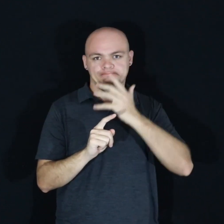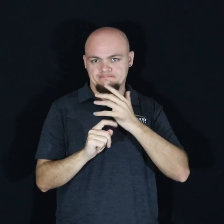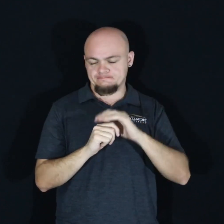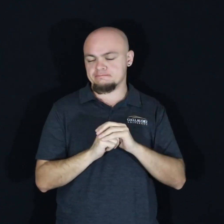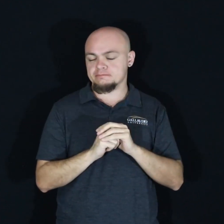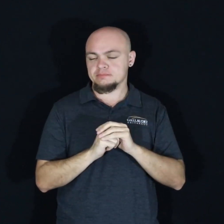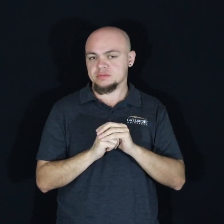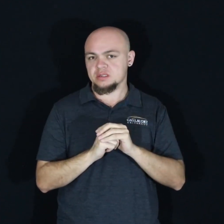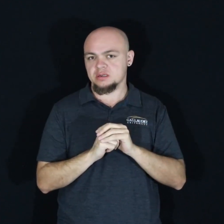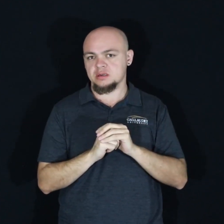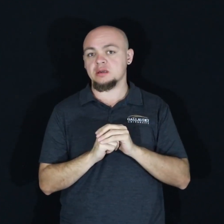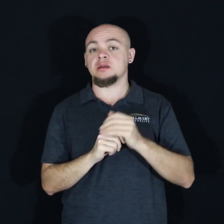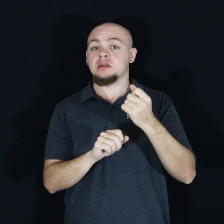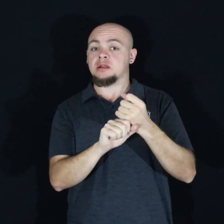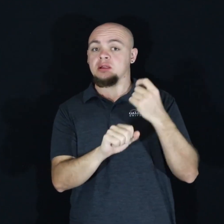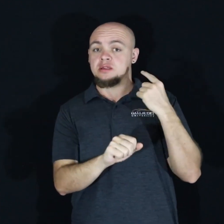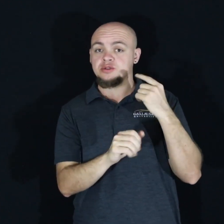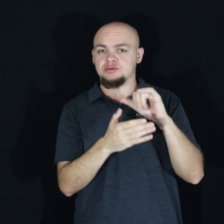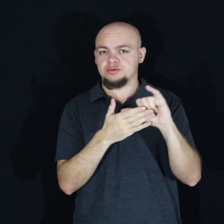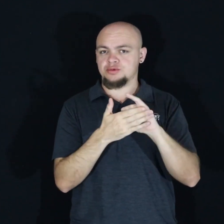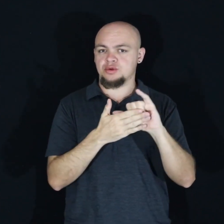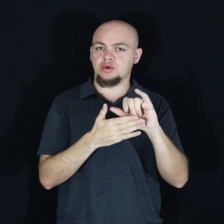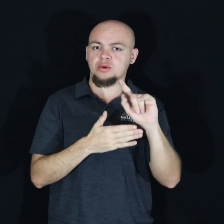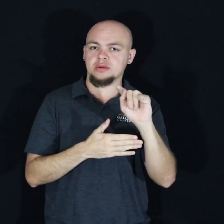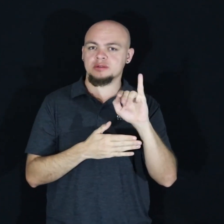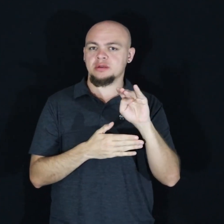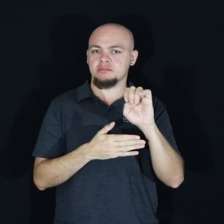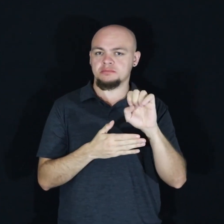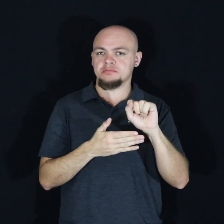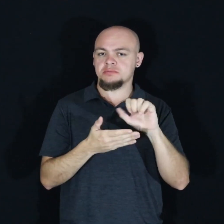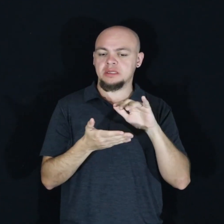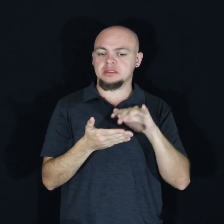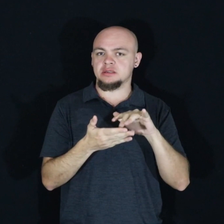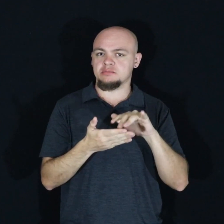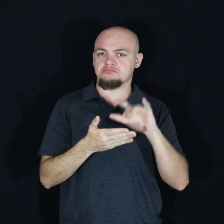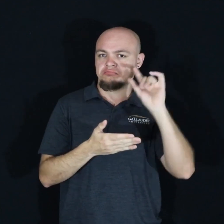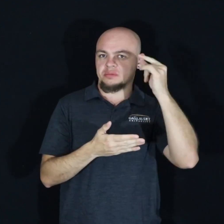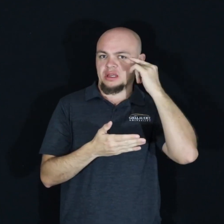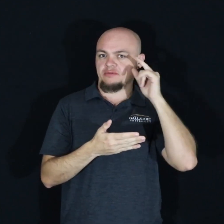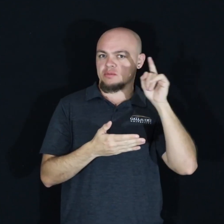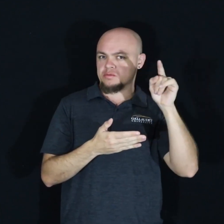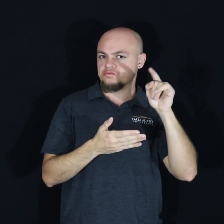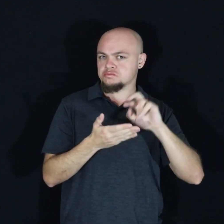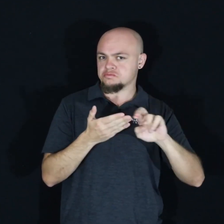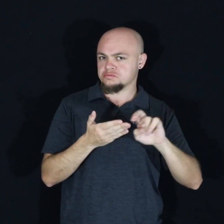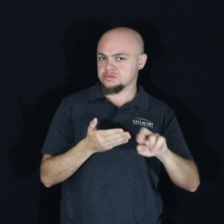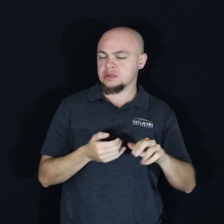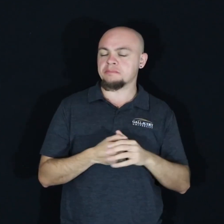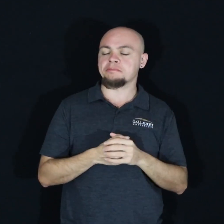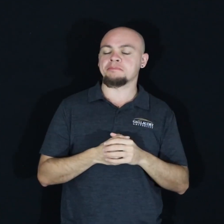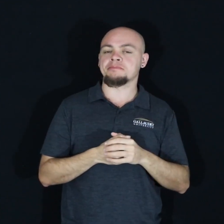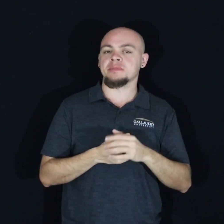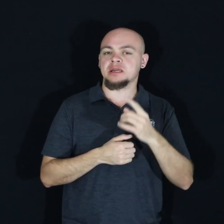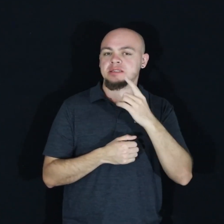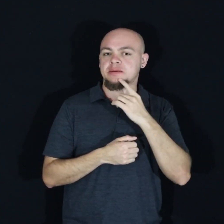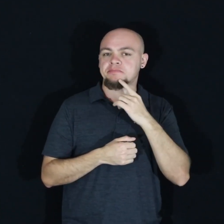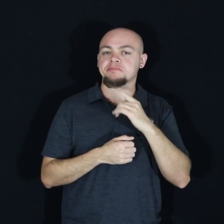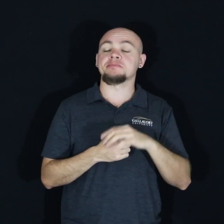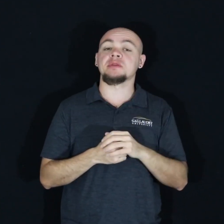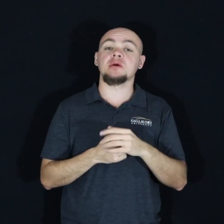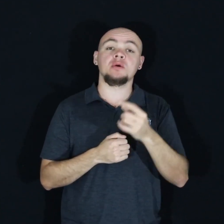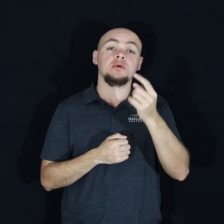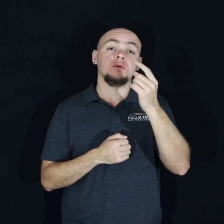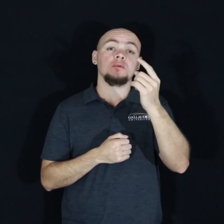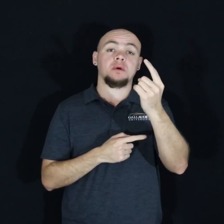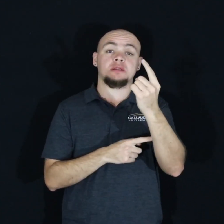In last year, the New York Times published a study that the government had done. Here's what it said. 1 out of